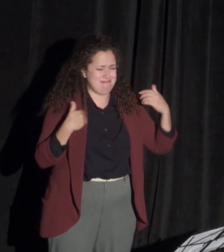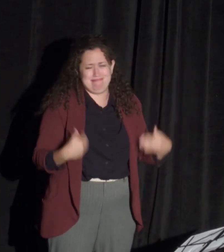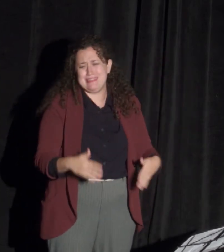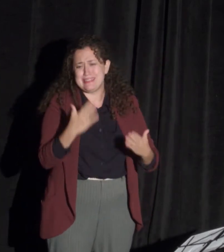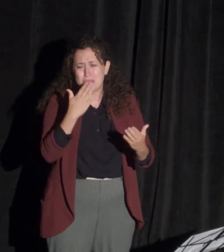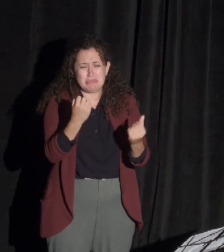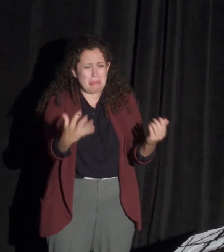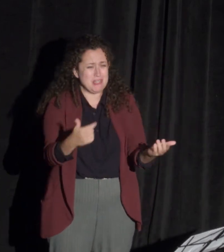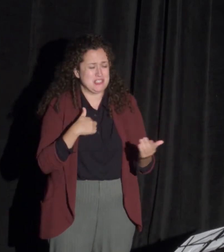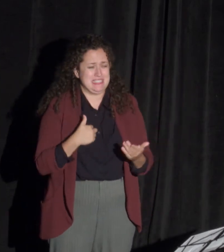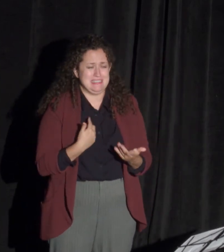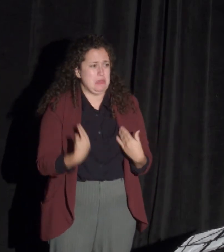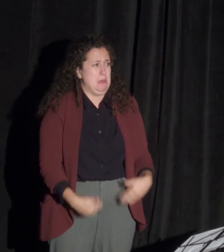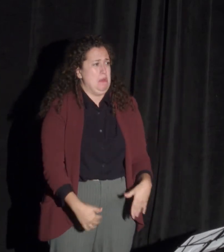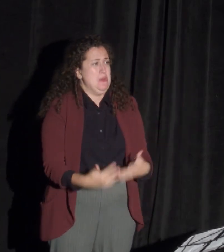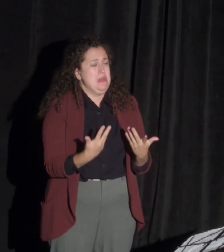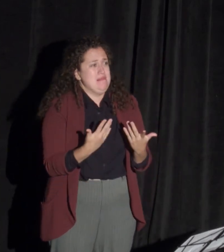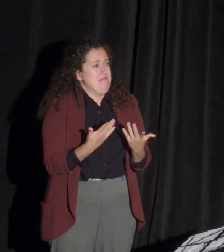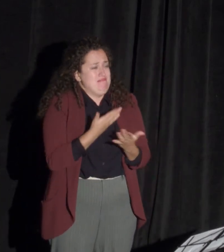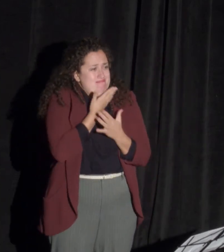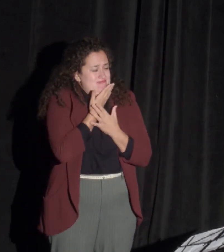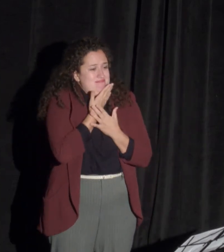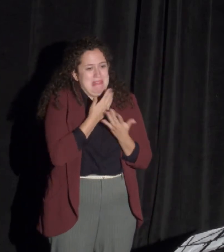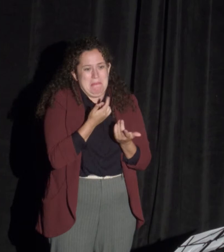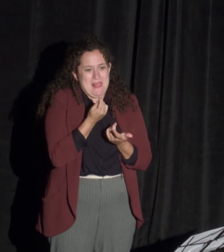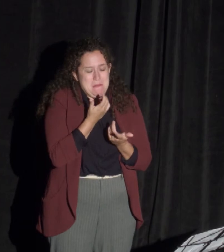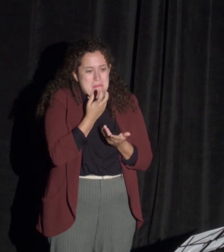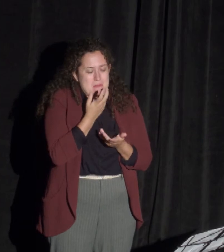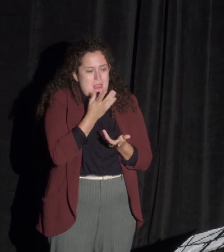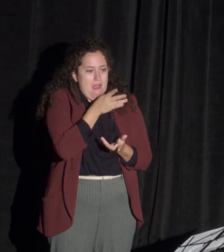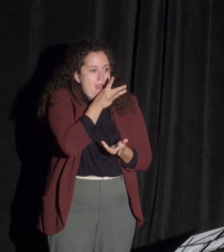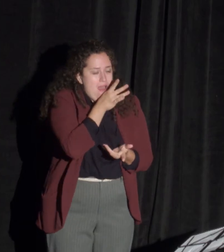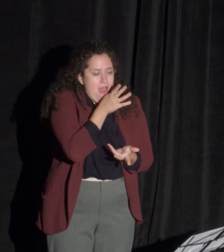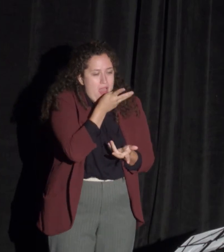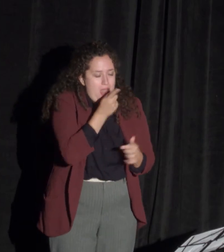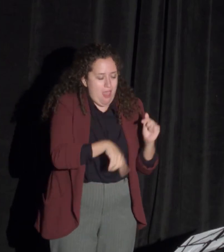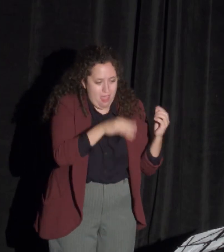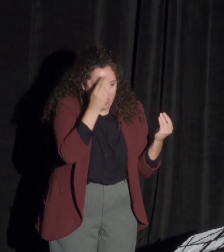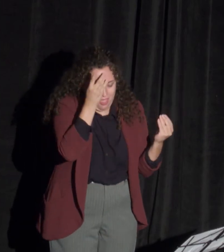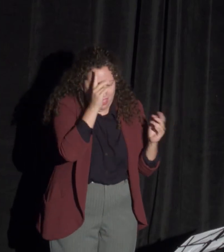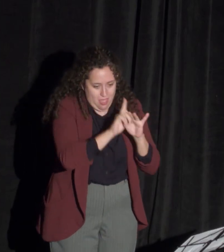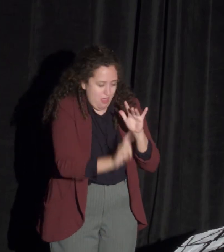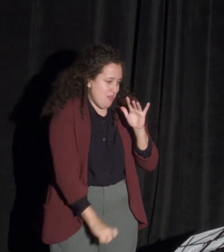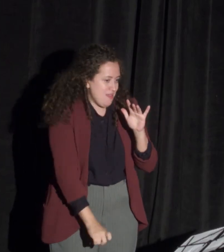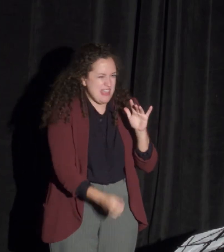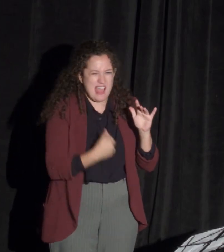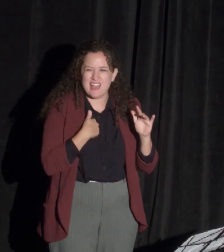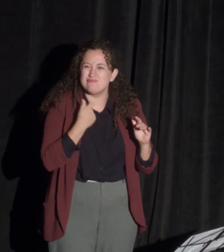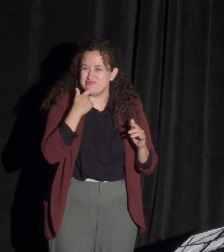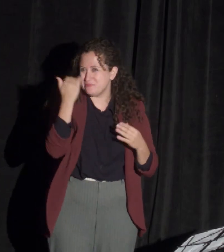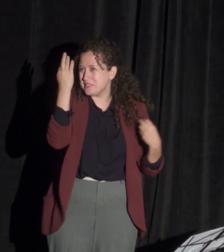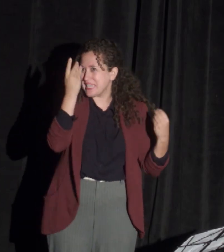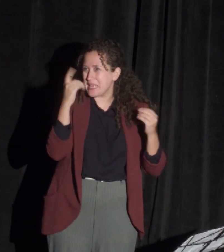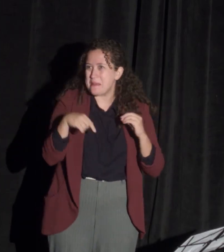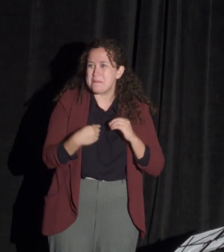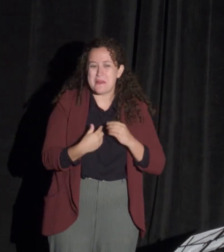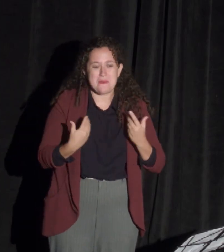you. Oh my God, I'm a little speechless. I've been thinking a lot lately about showing up and